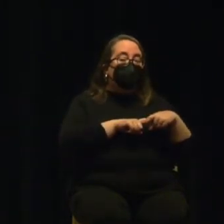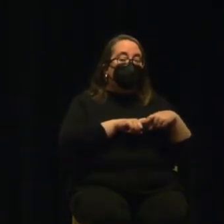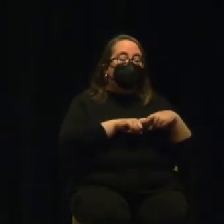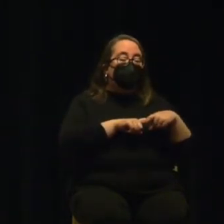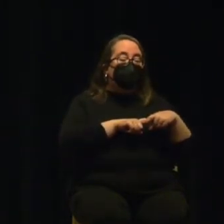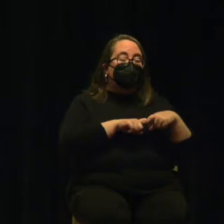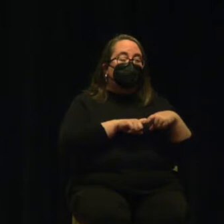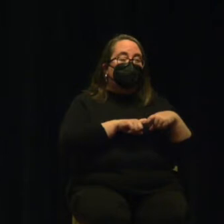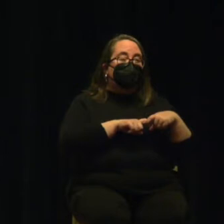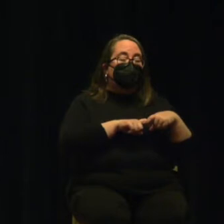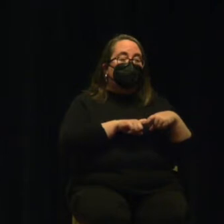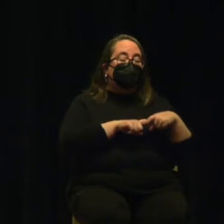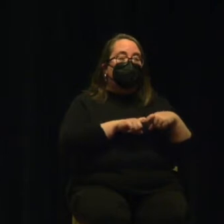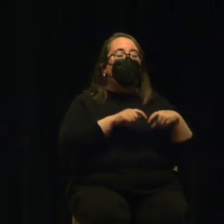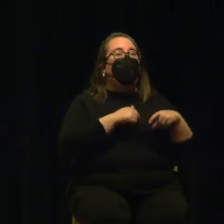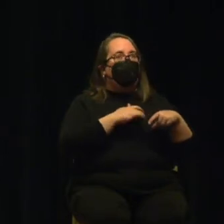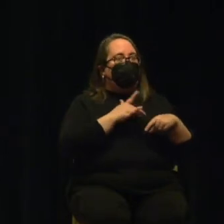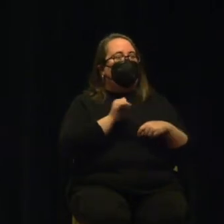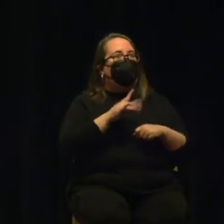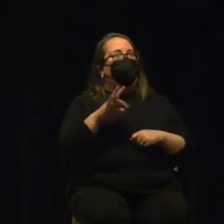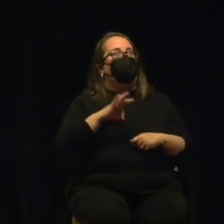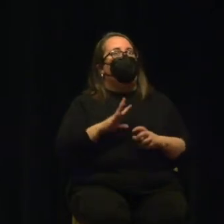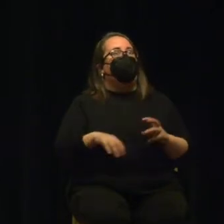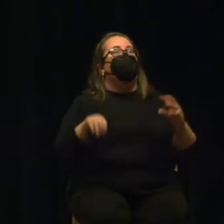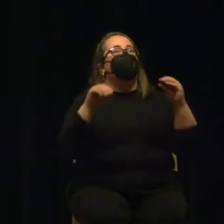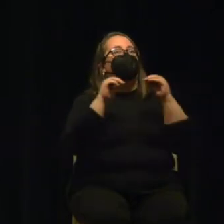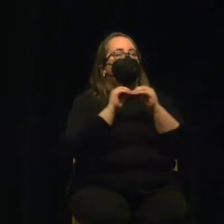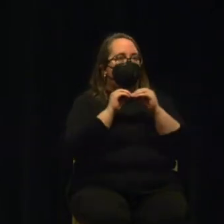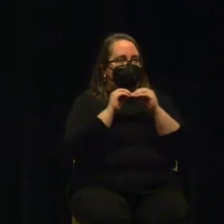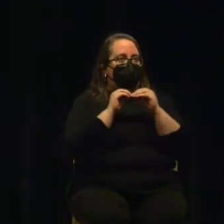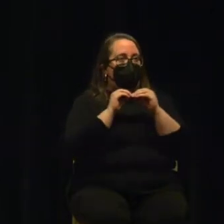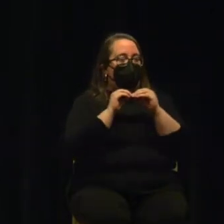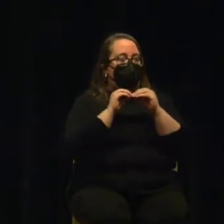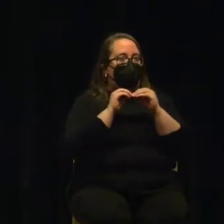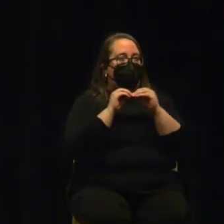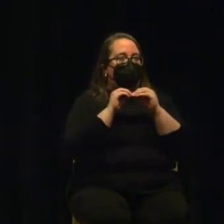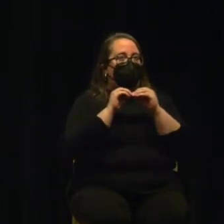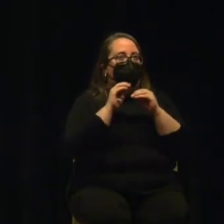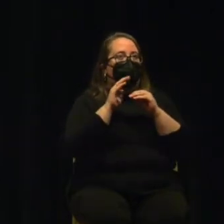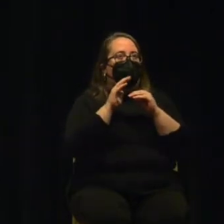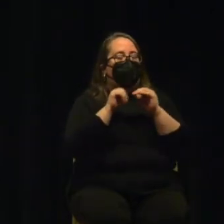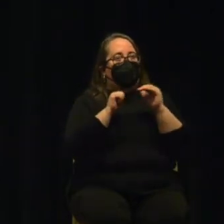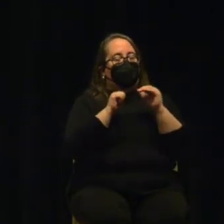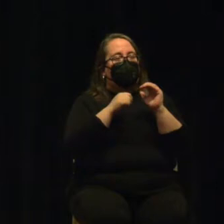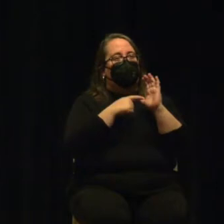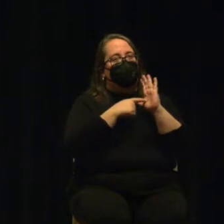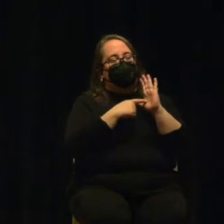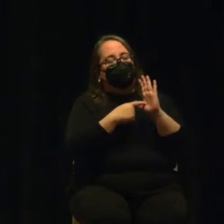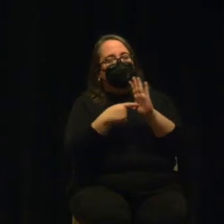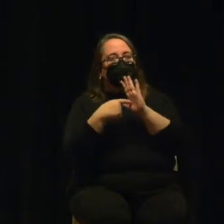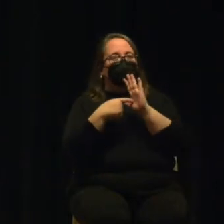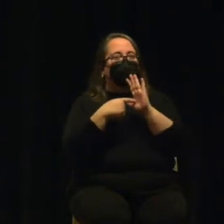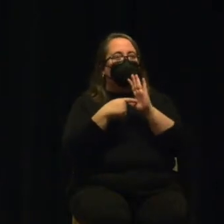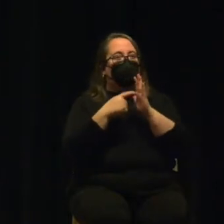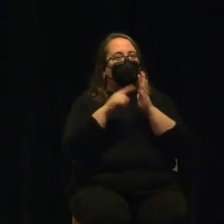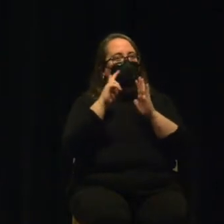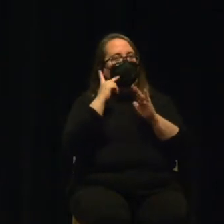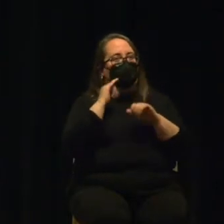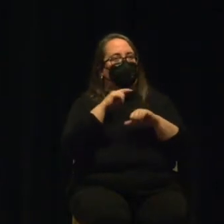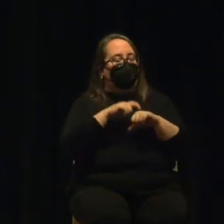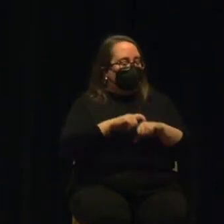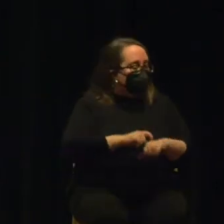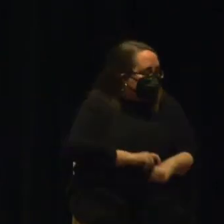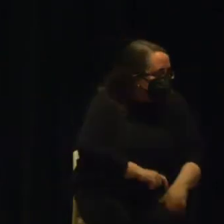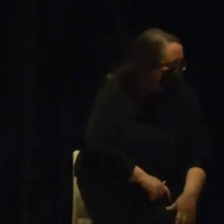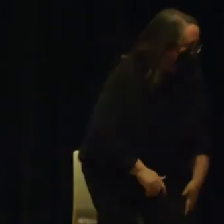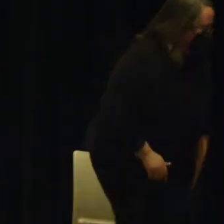like they profited more than, you know what I mean, than like highlighting what was like political.